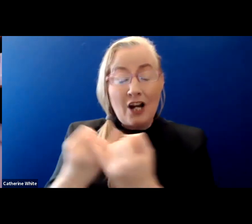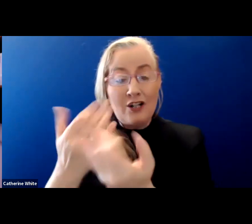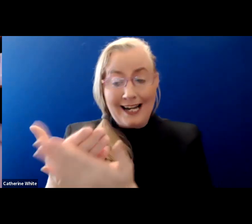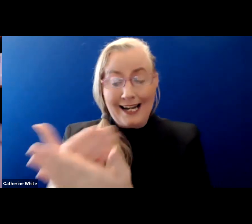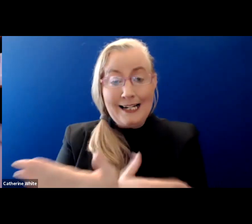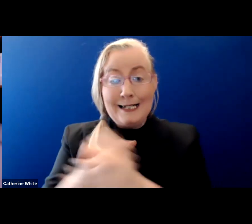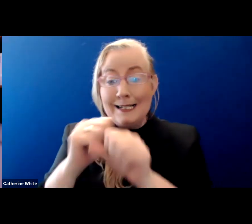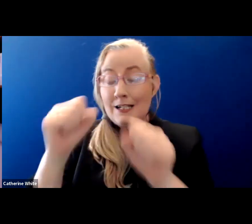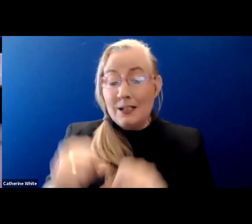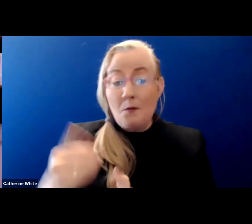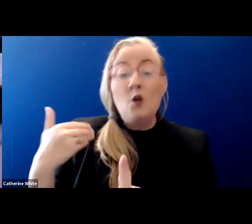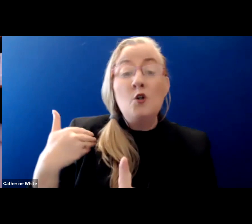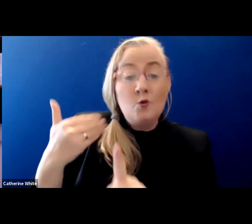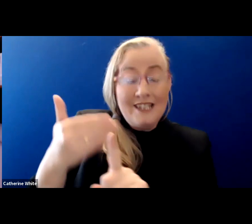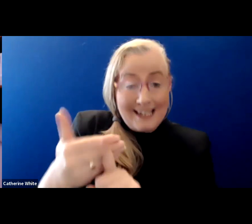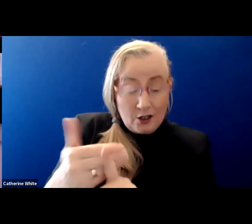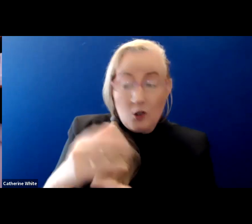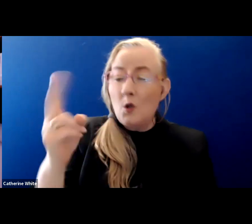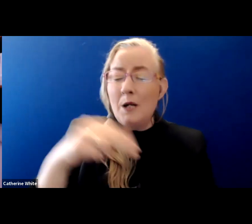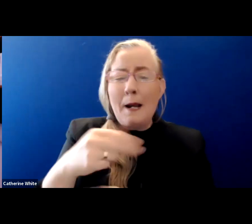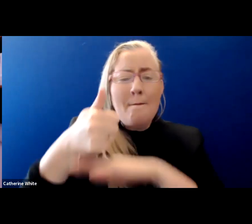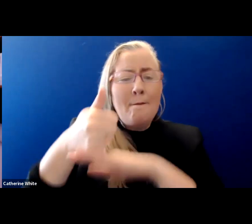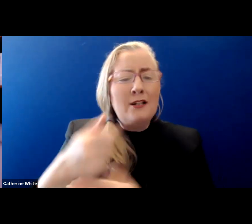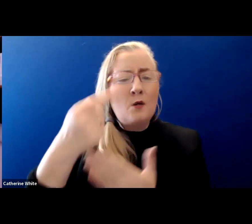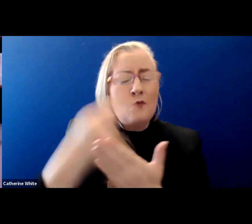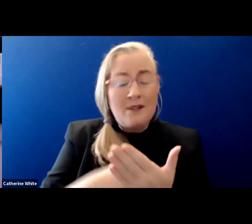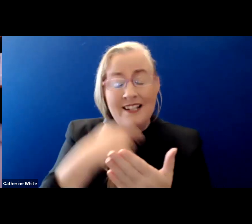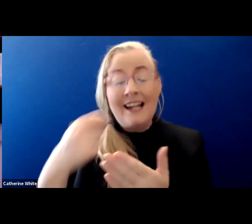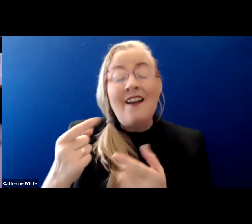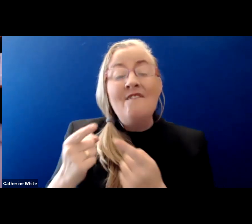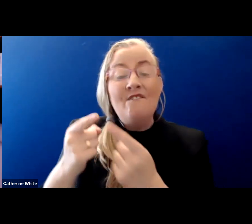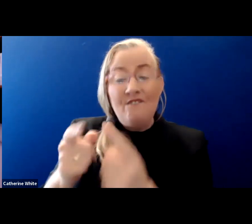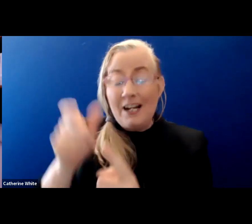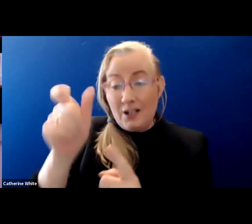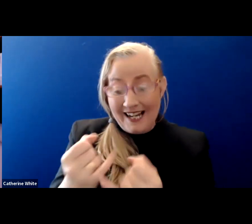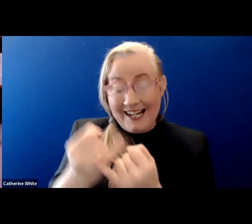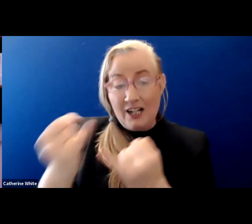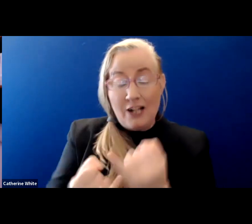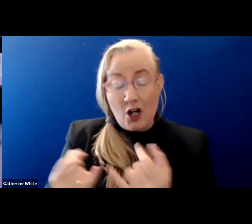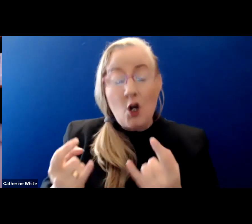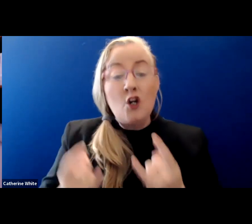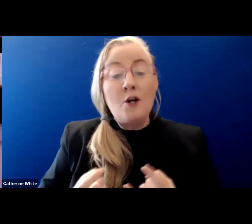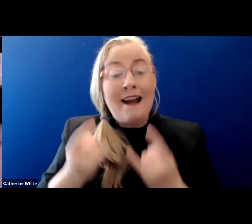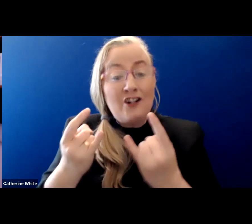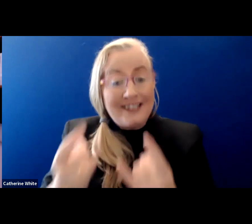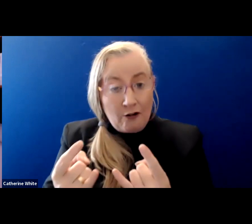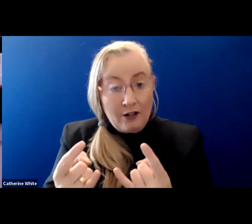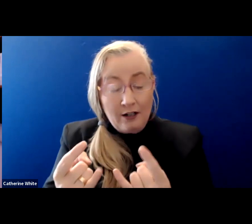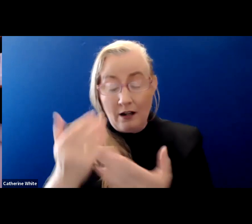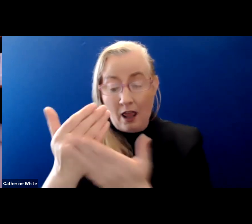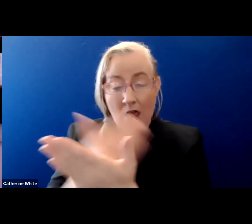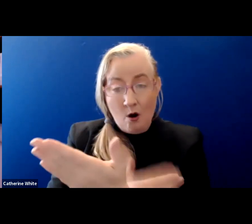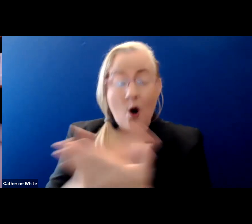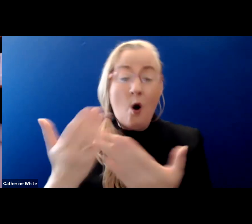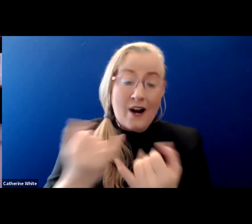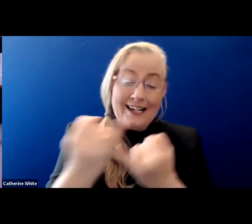date. The UN Basic Principles refer to victims of violations of international humanitarian law or international human